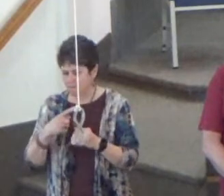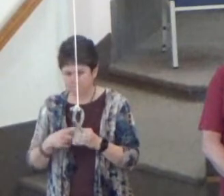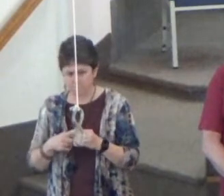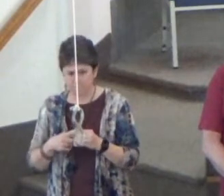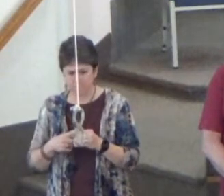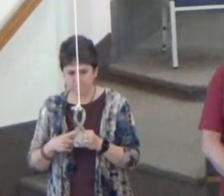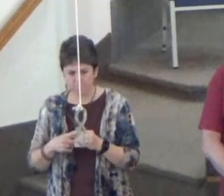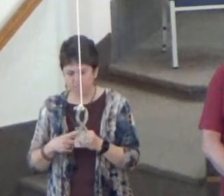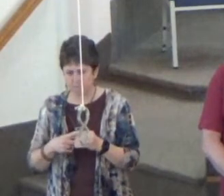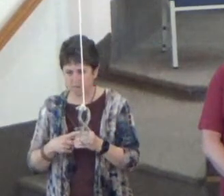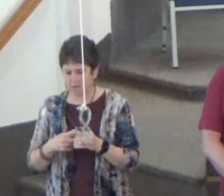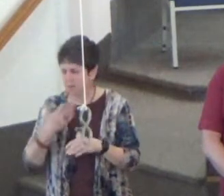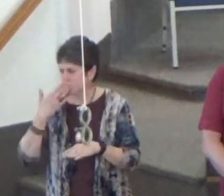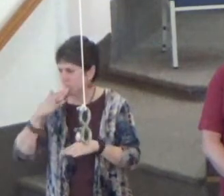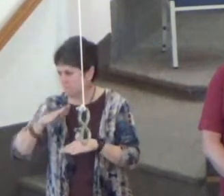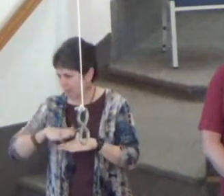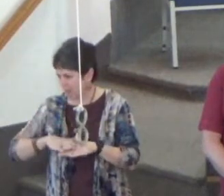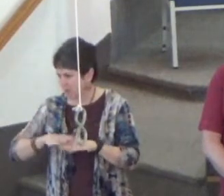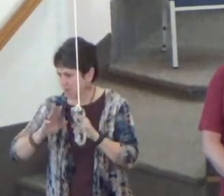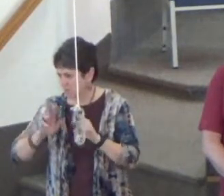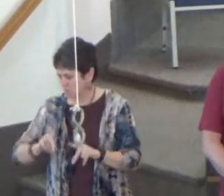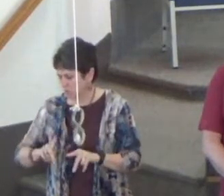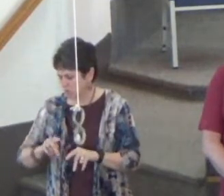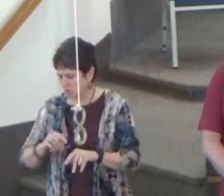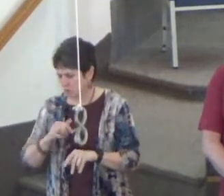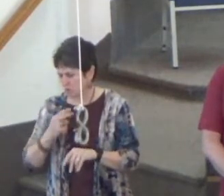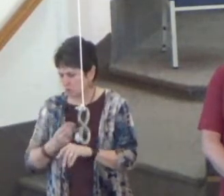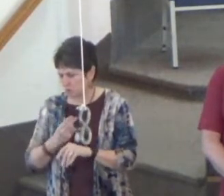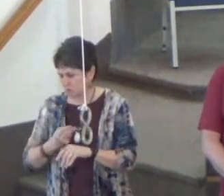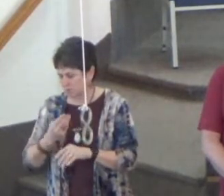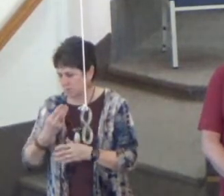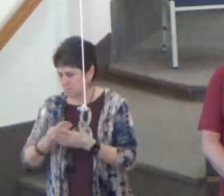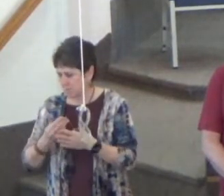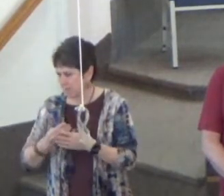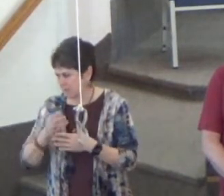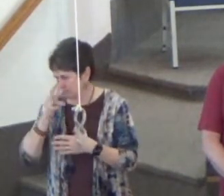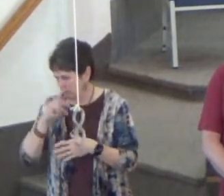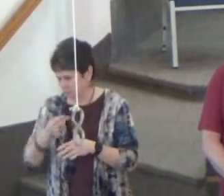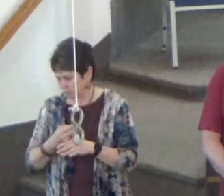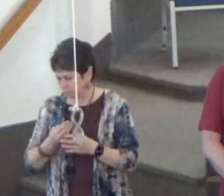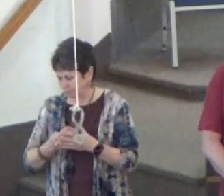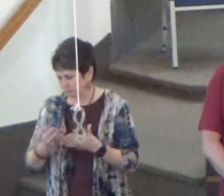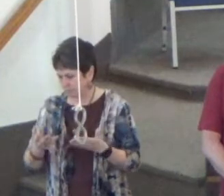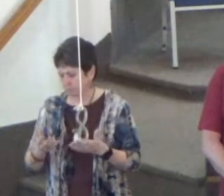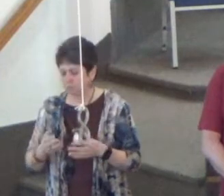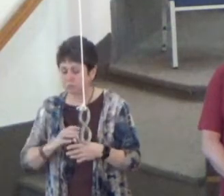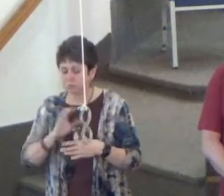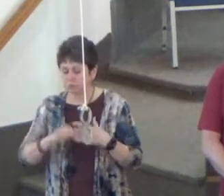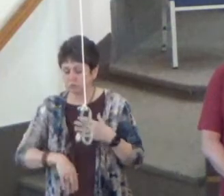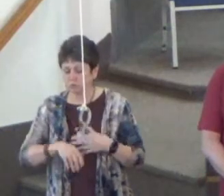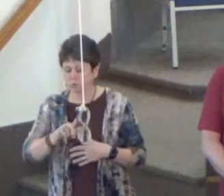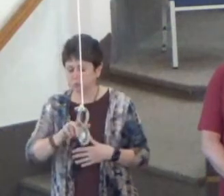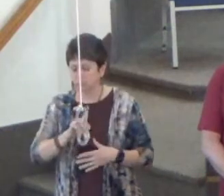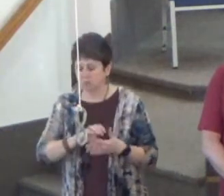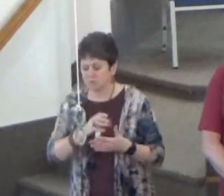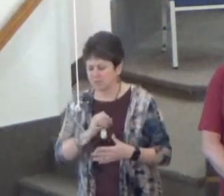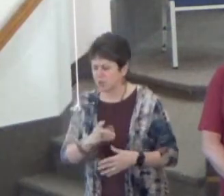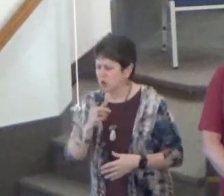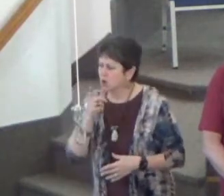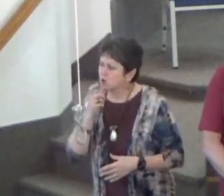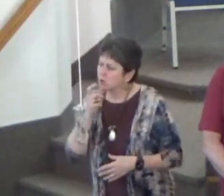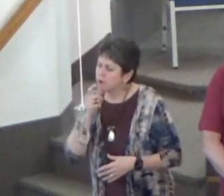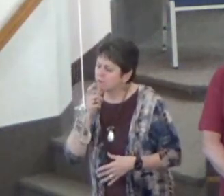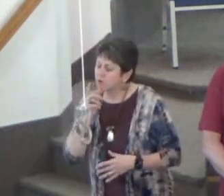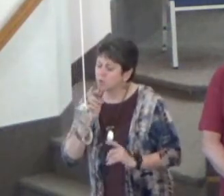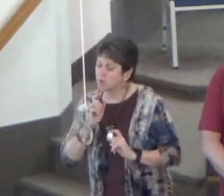a bad steward. And so Jesus concludes in Luke 16 and says, "Whoever can